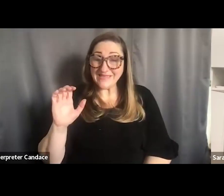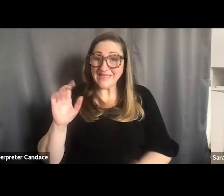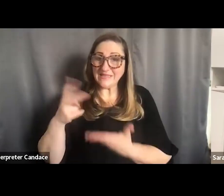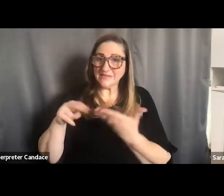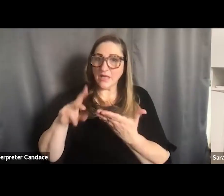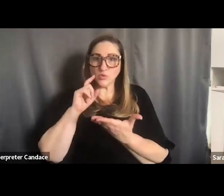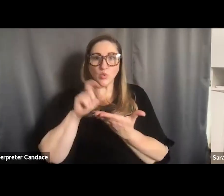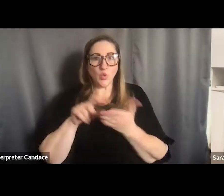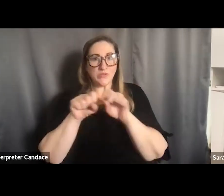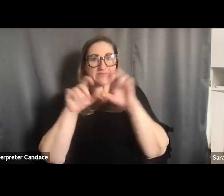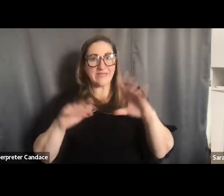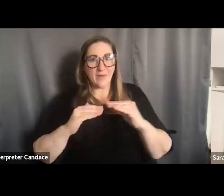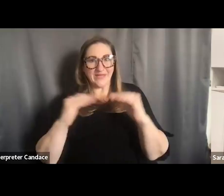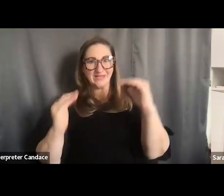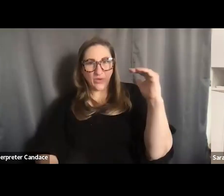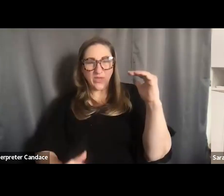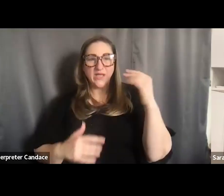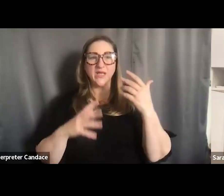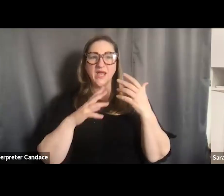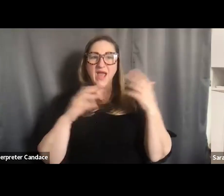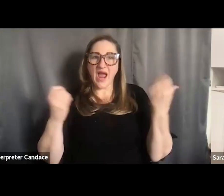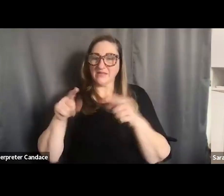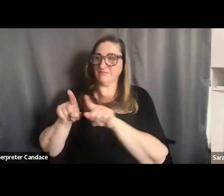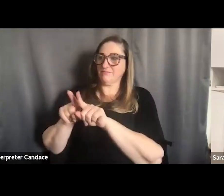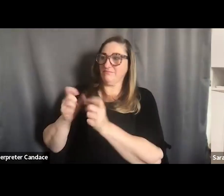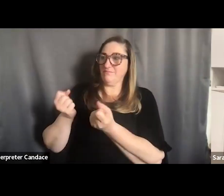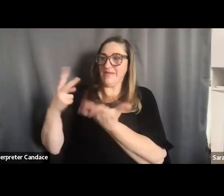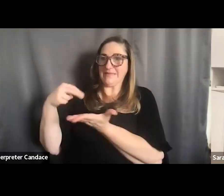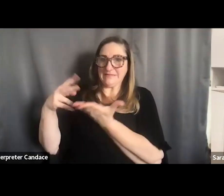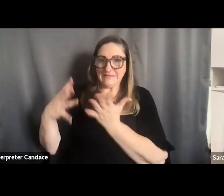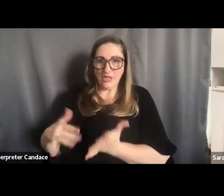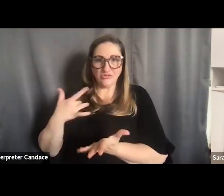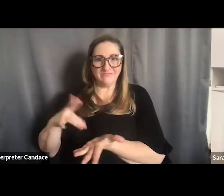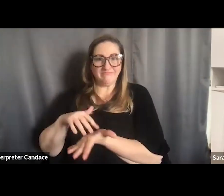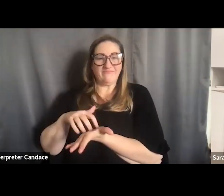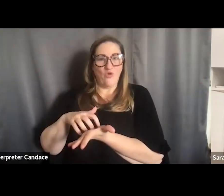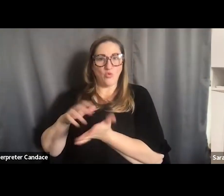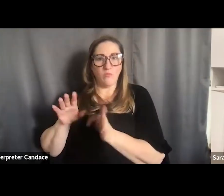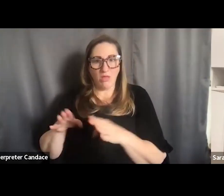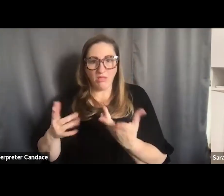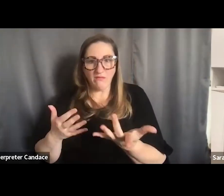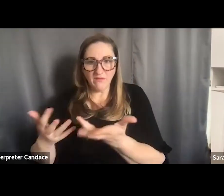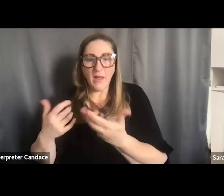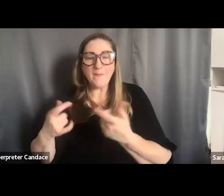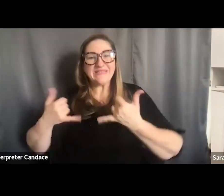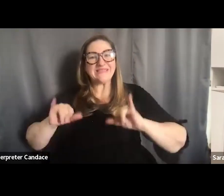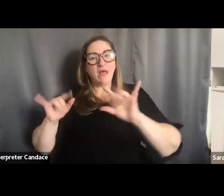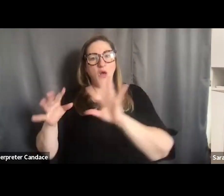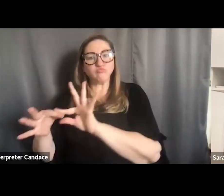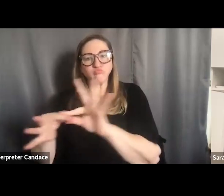fragility, and yet also how dance workers continue to create brilliant work in connection with their